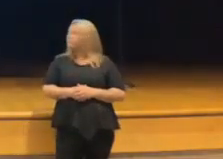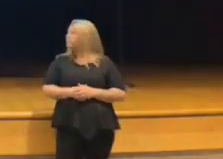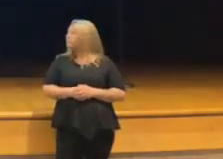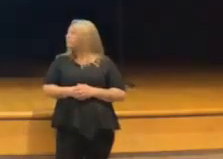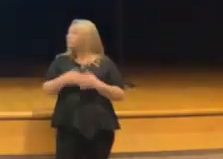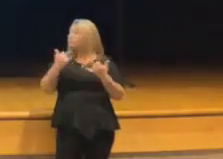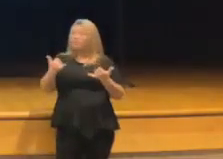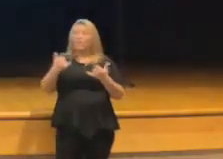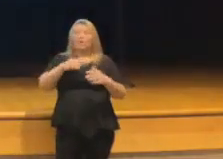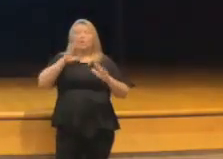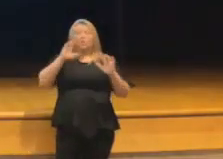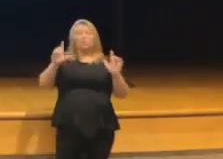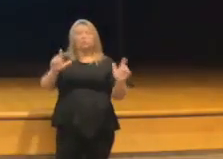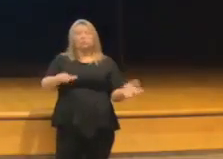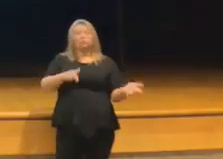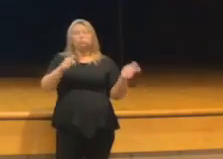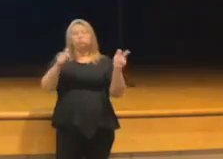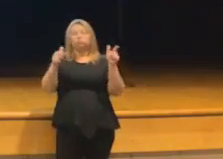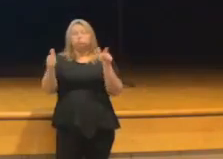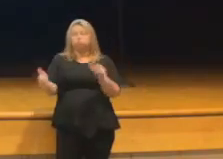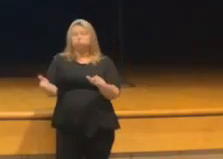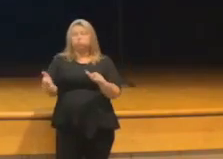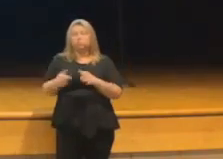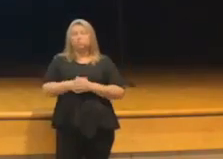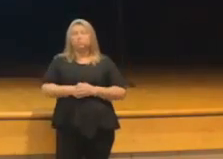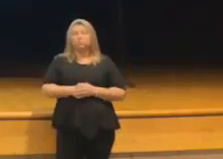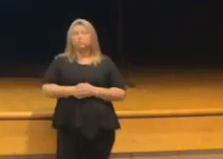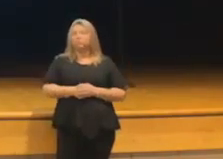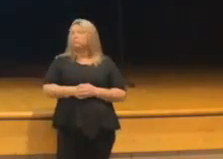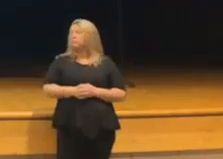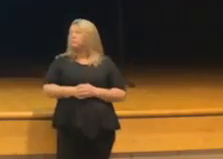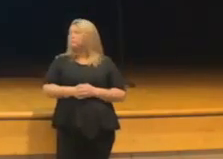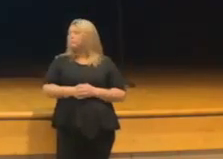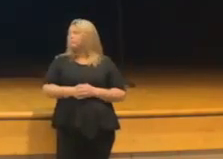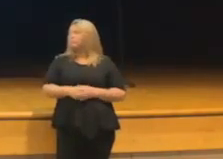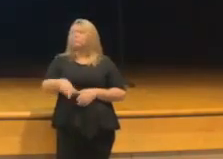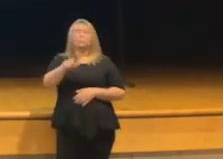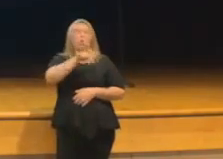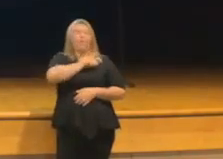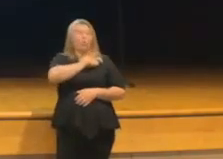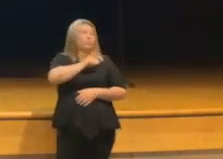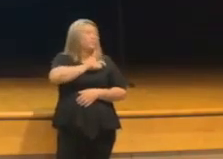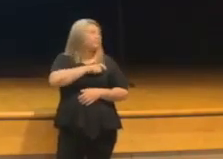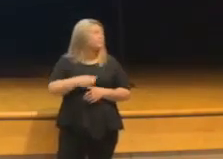Okay, I'm going to pass this off to our friends in law enforcement.